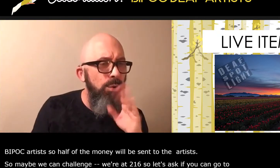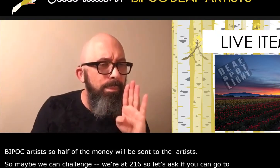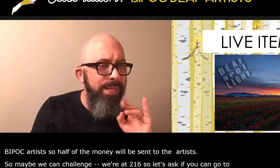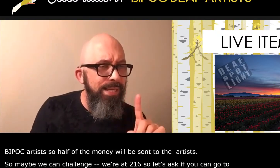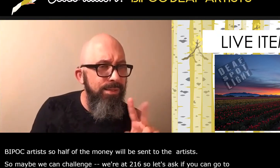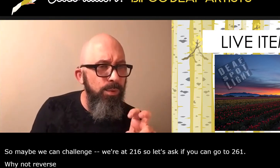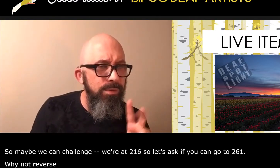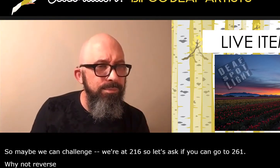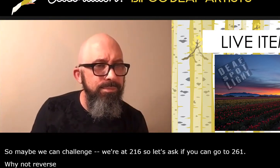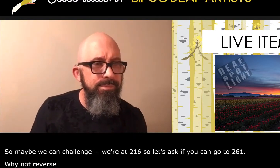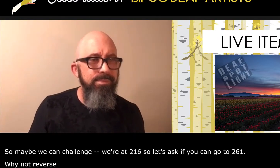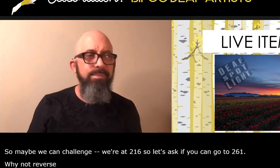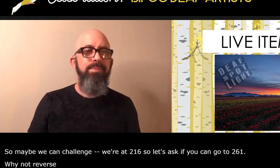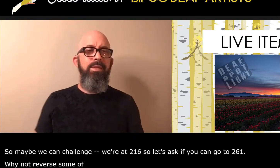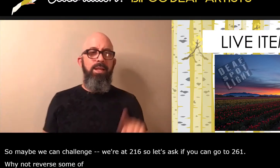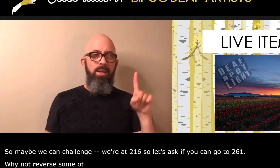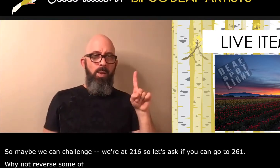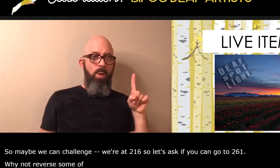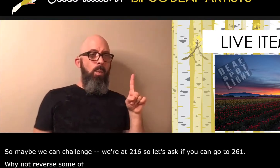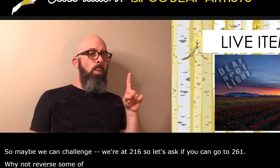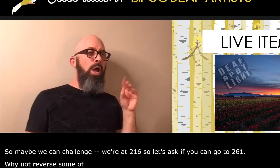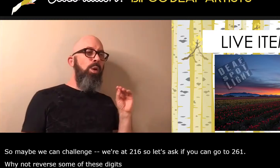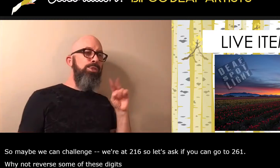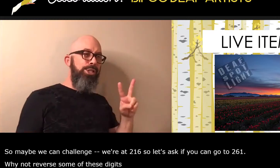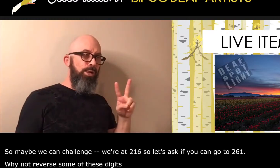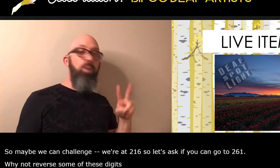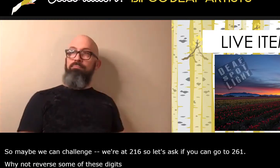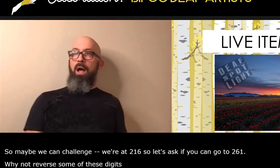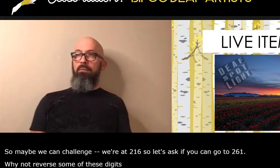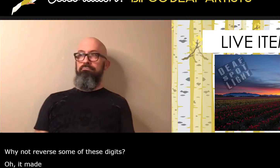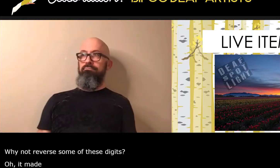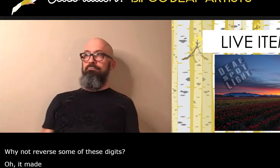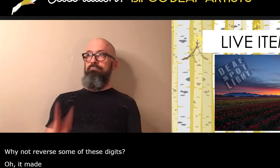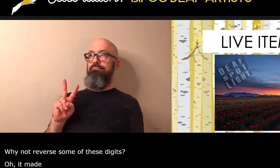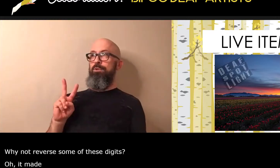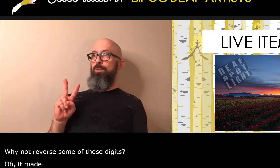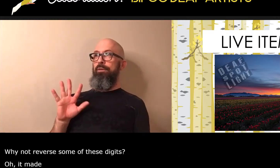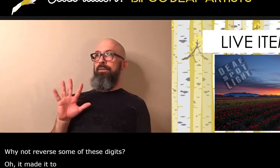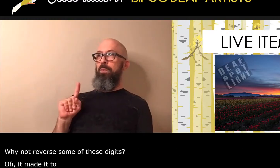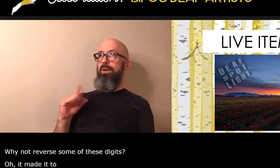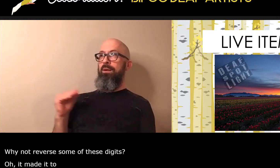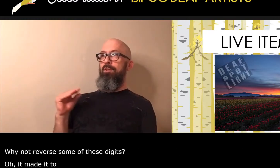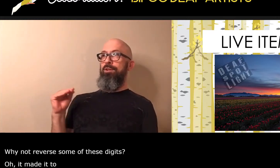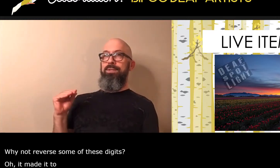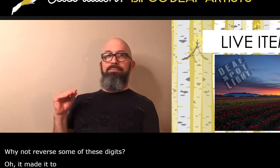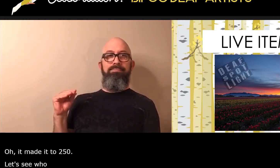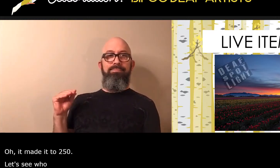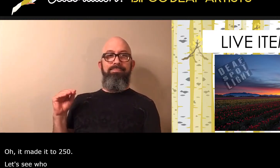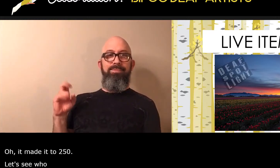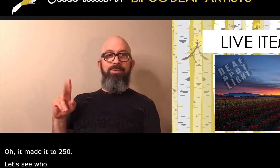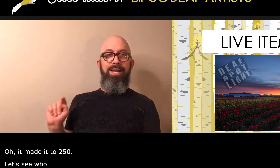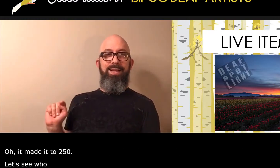it to 250. Let's see who the bidder was for 250. 102.